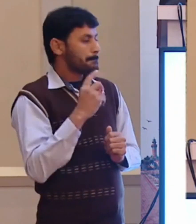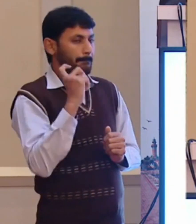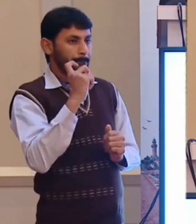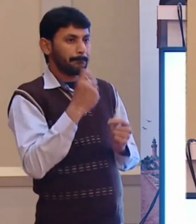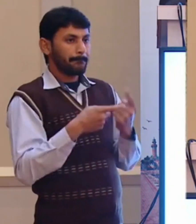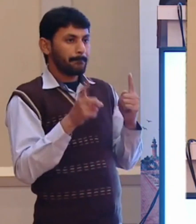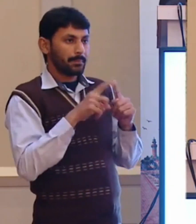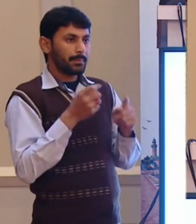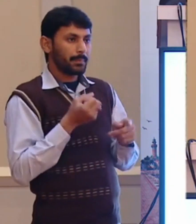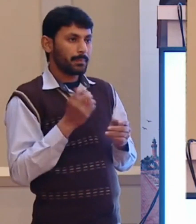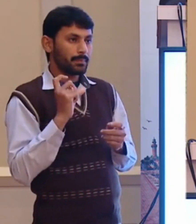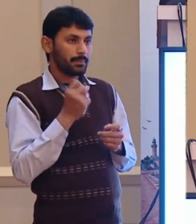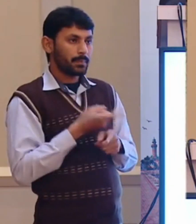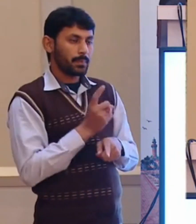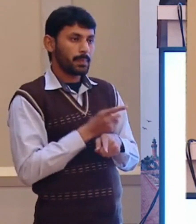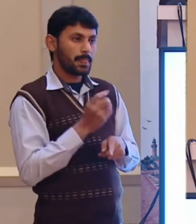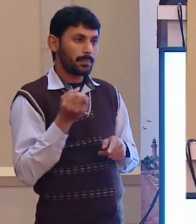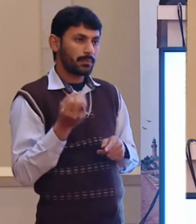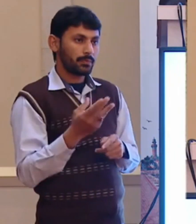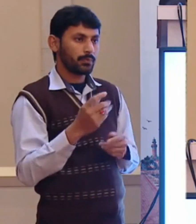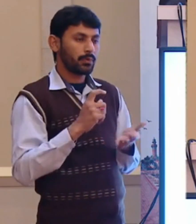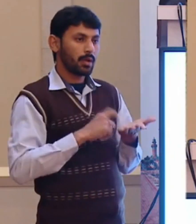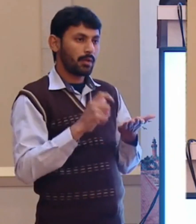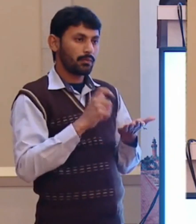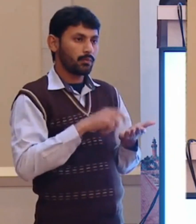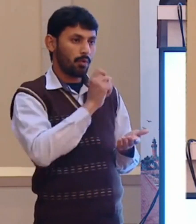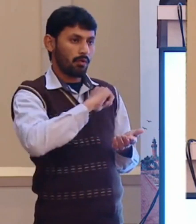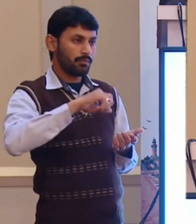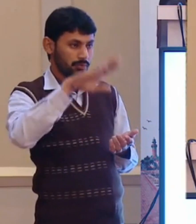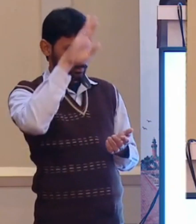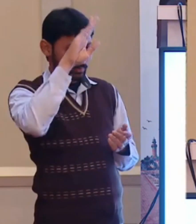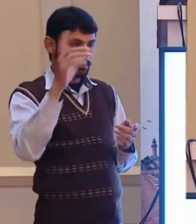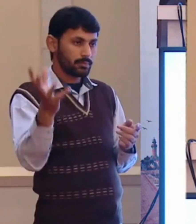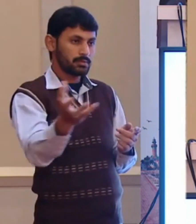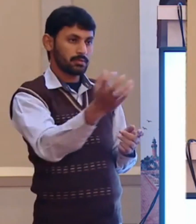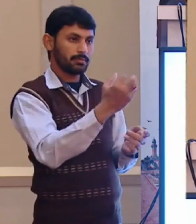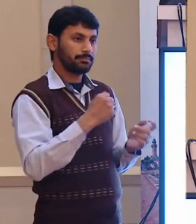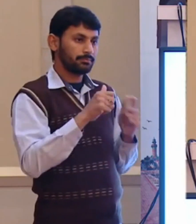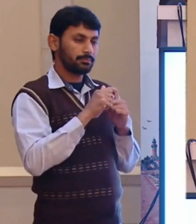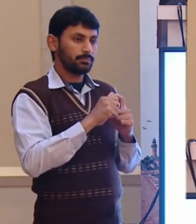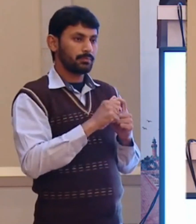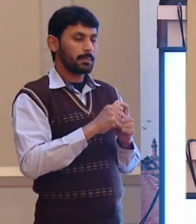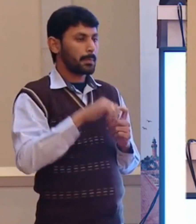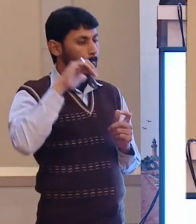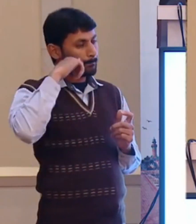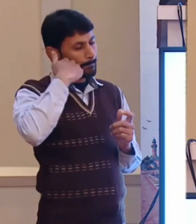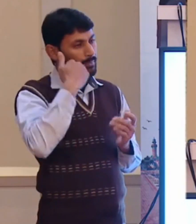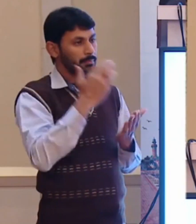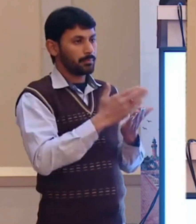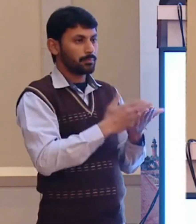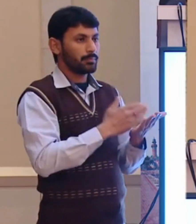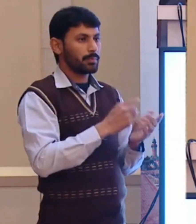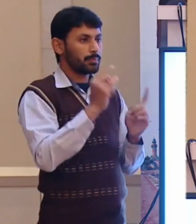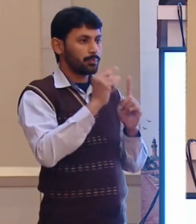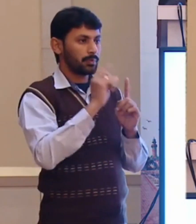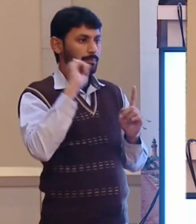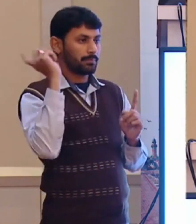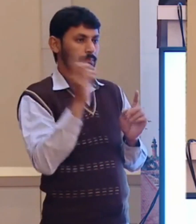college. A regulatory body should forge standardization at provincial level across the teaching